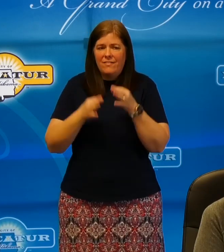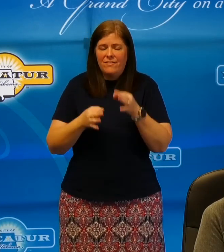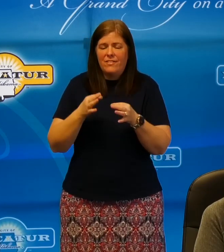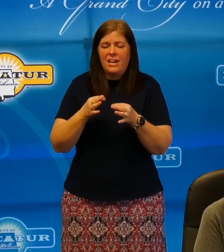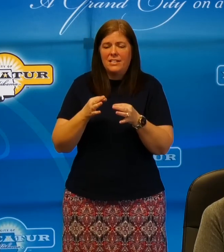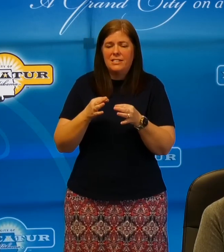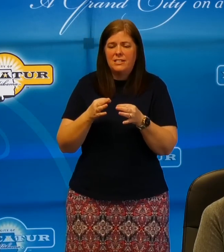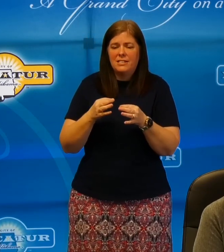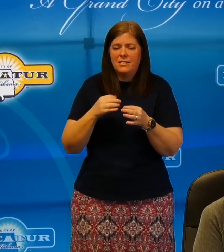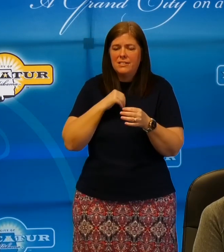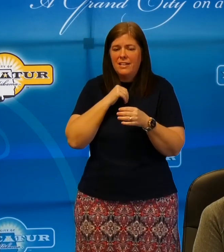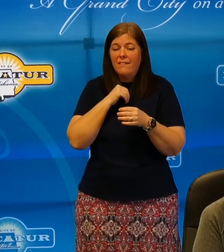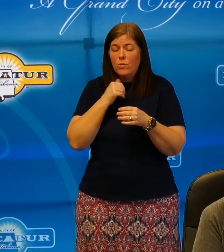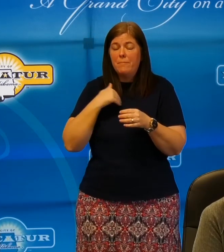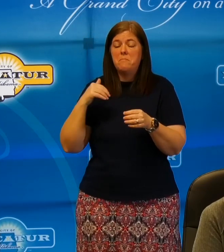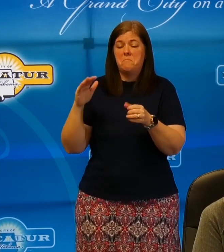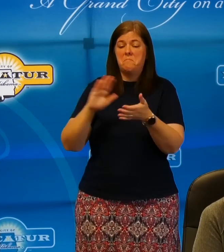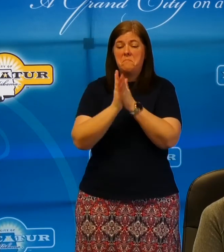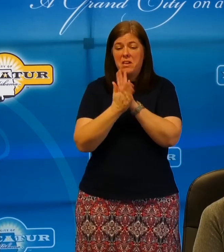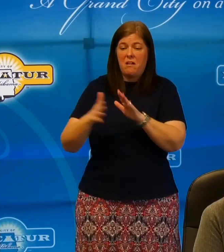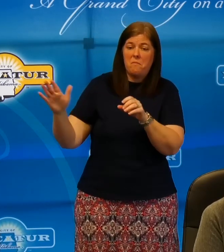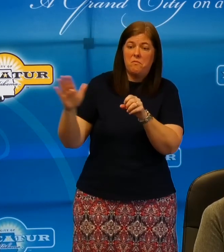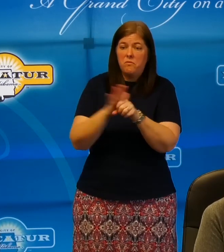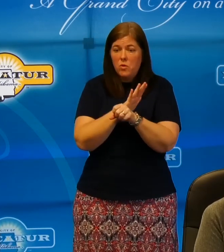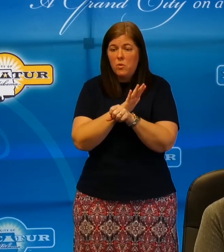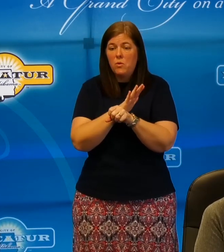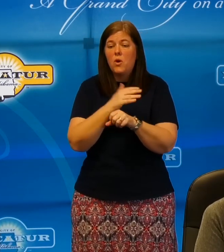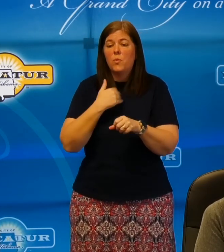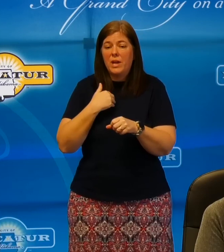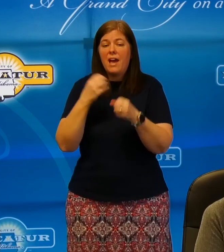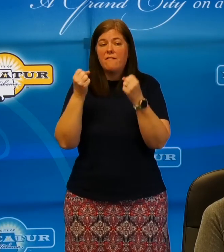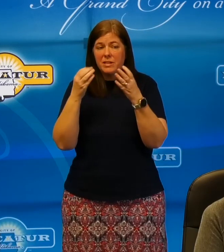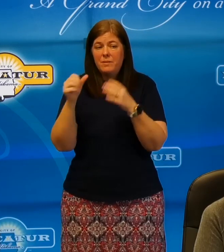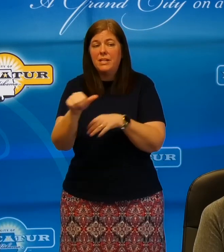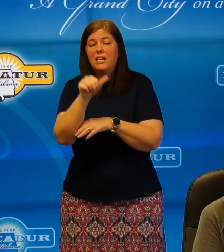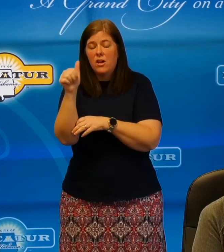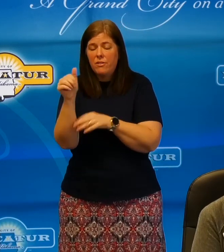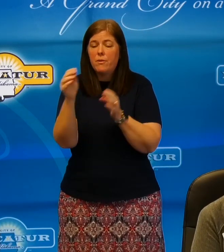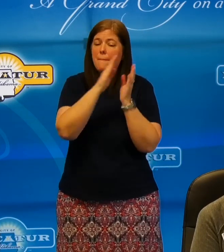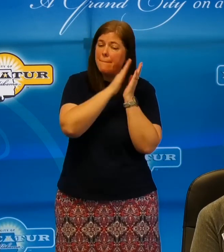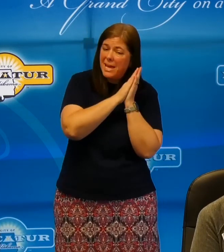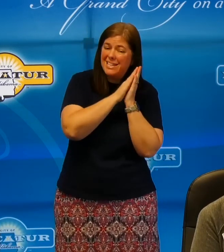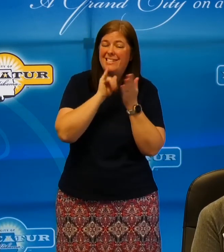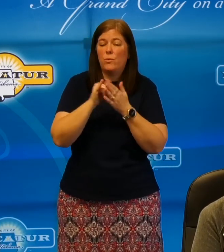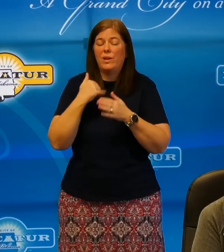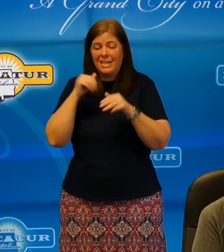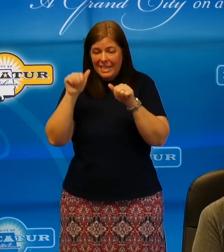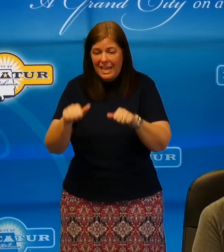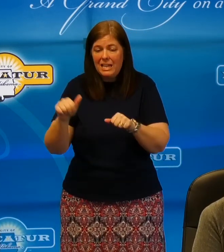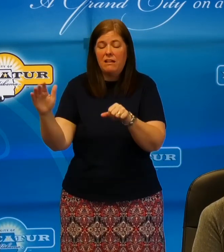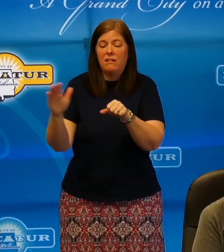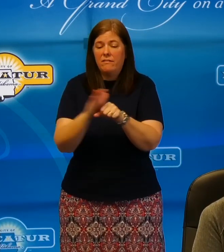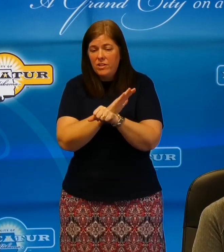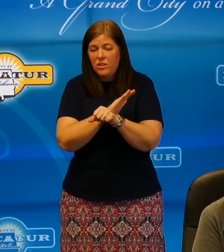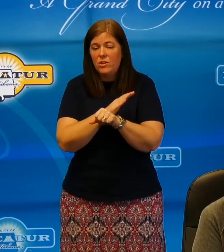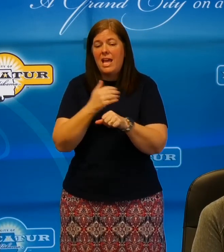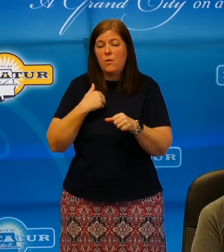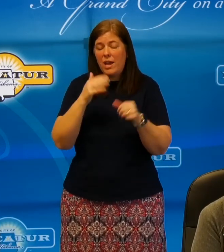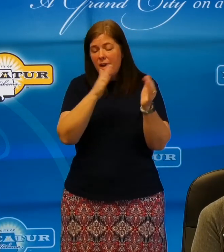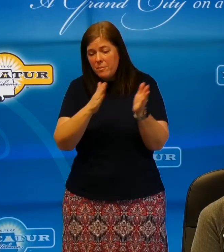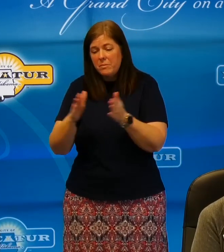surge plan. So we have many other beds that we can fill, and we have a plan for staffing as